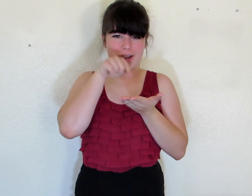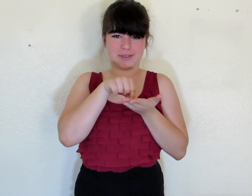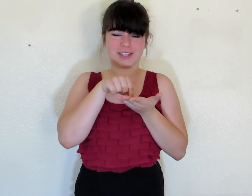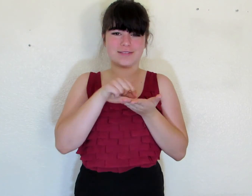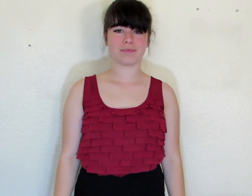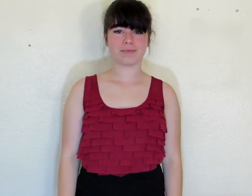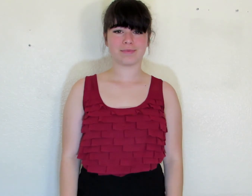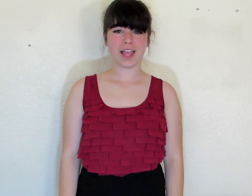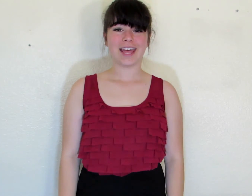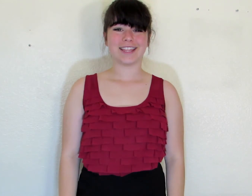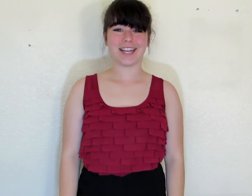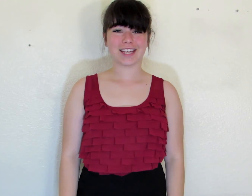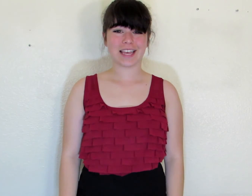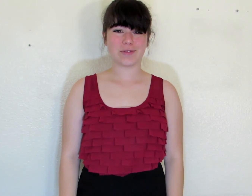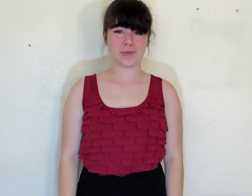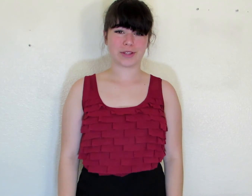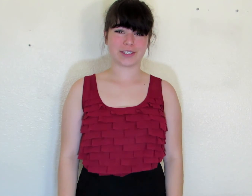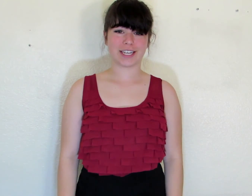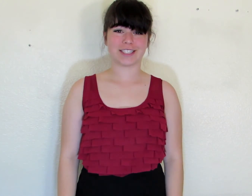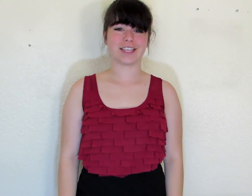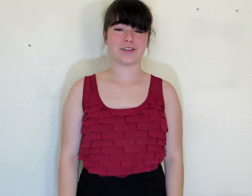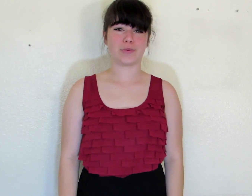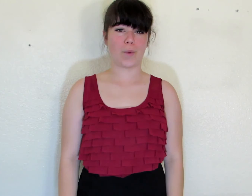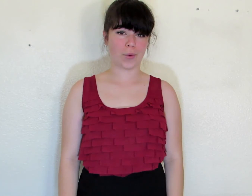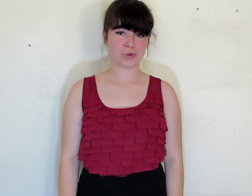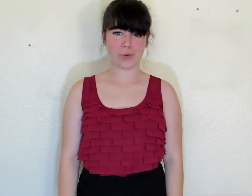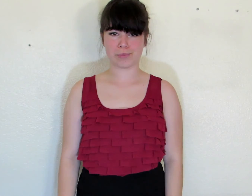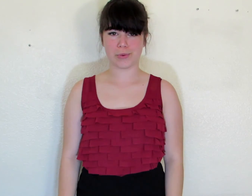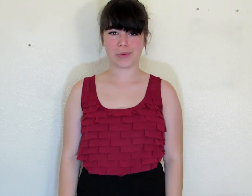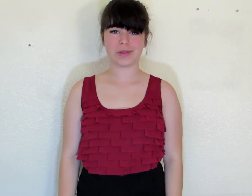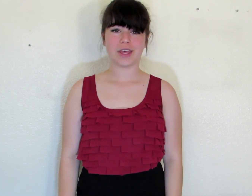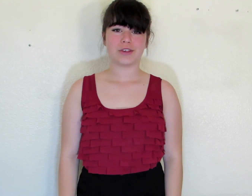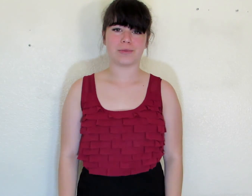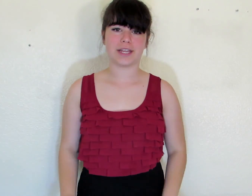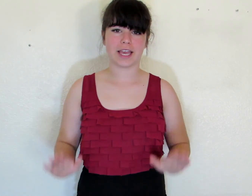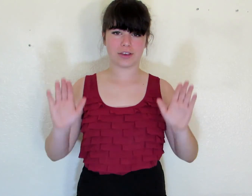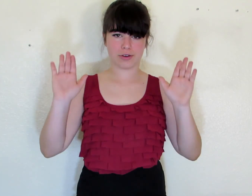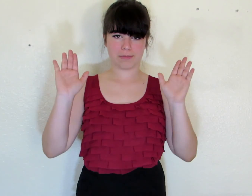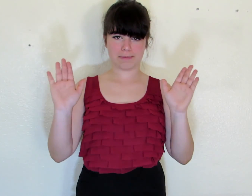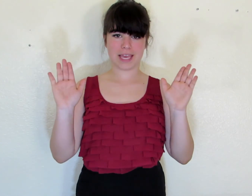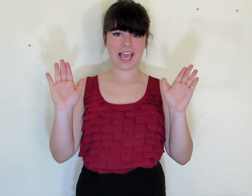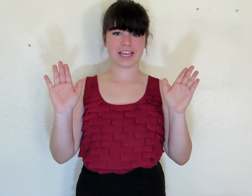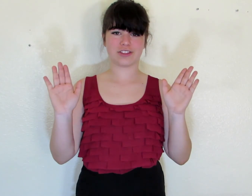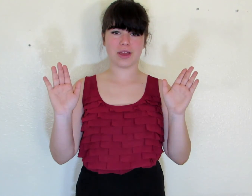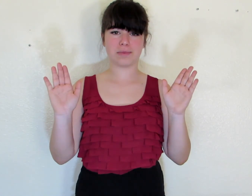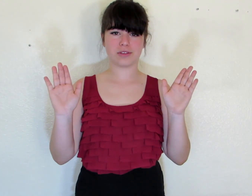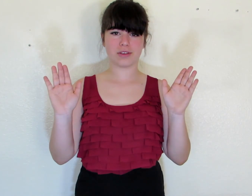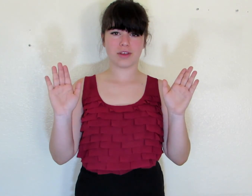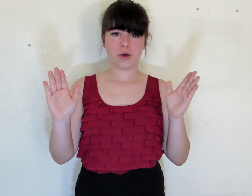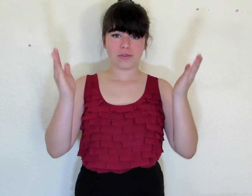ground. The next sign that we'll be learning is the sign for horse or mule. You'll be taking your B hand shapes,